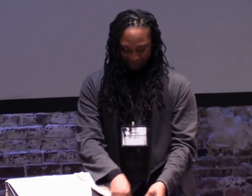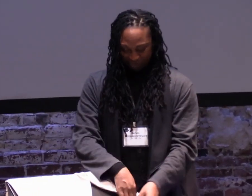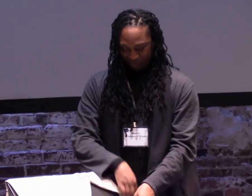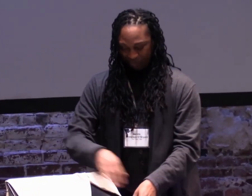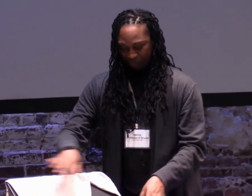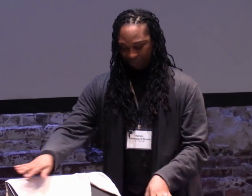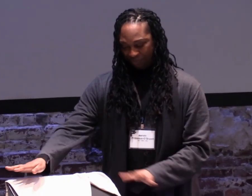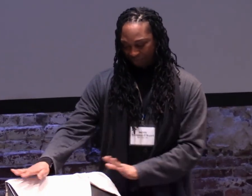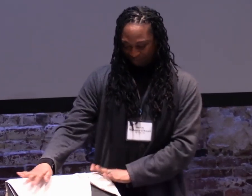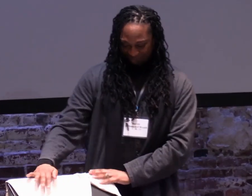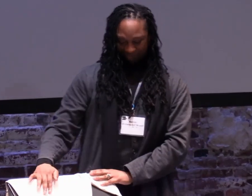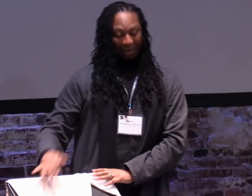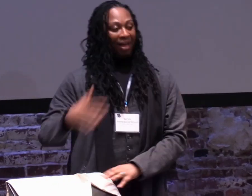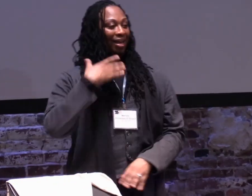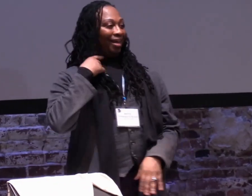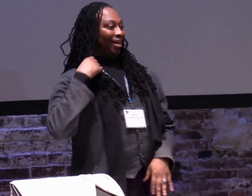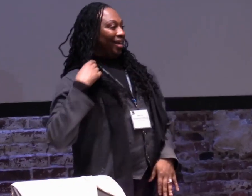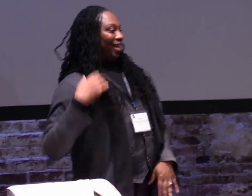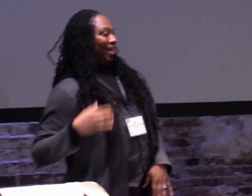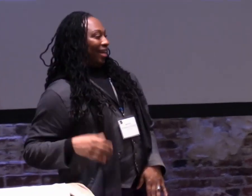Okay, I think I'm ready.